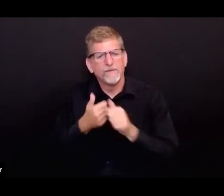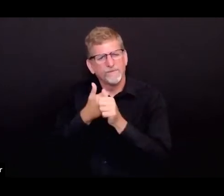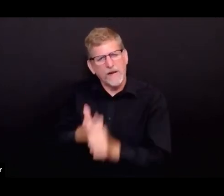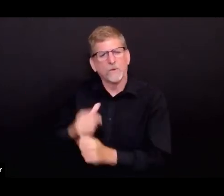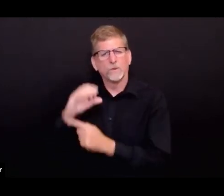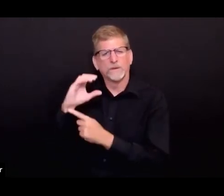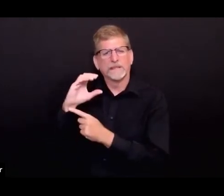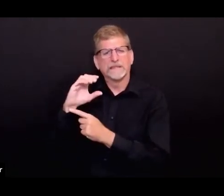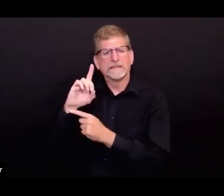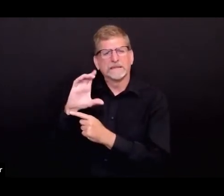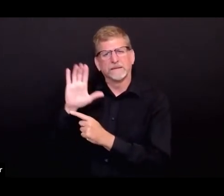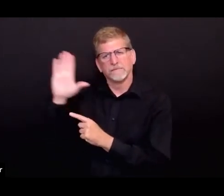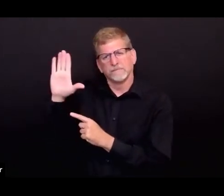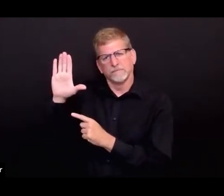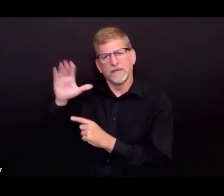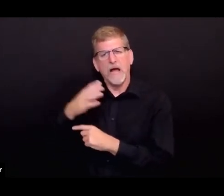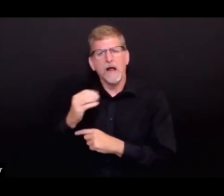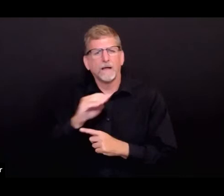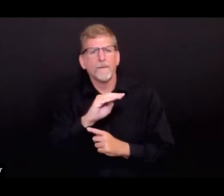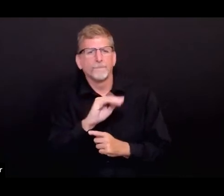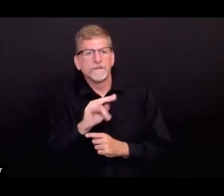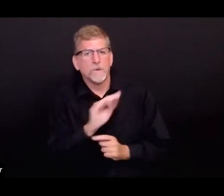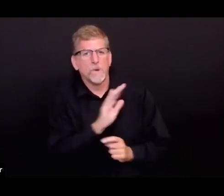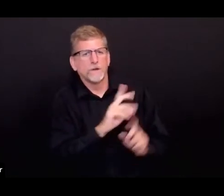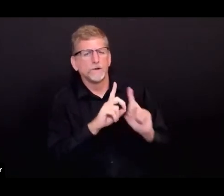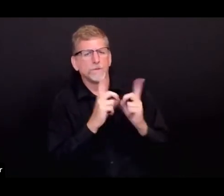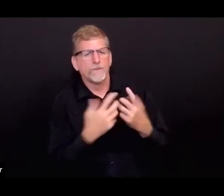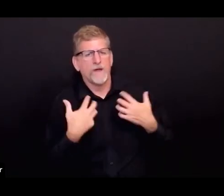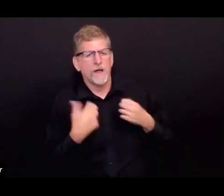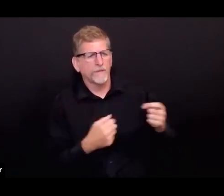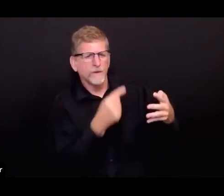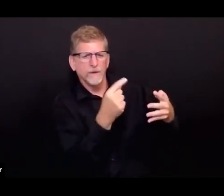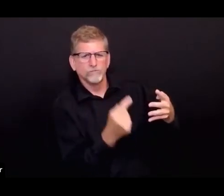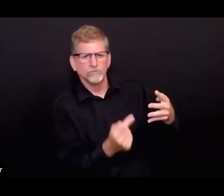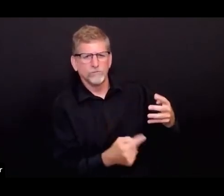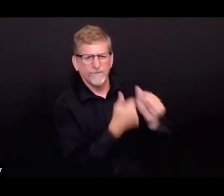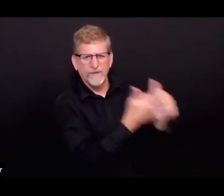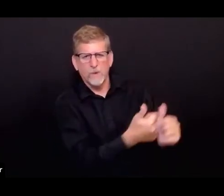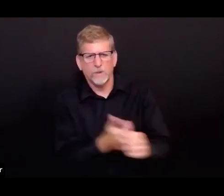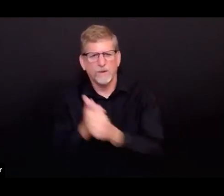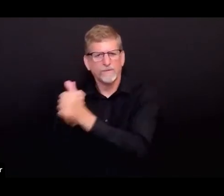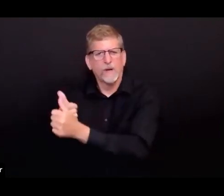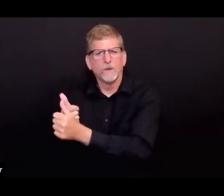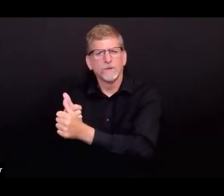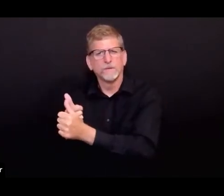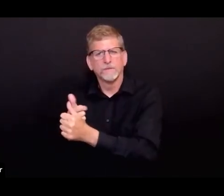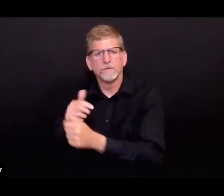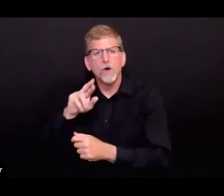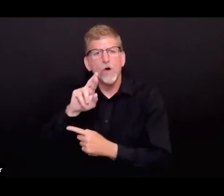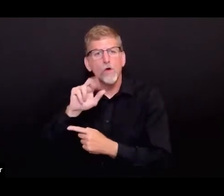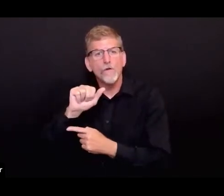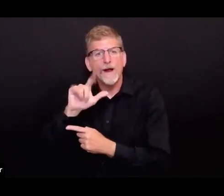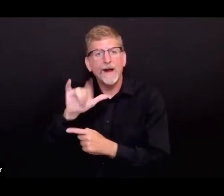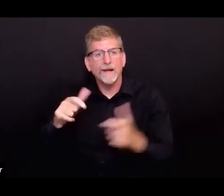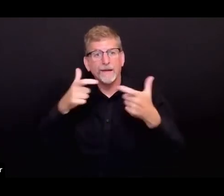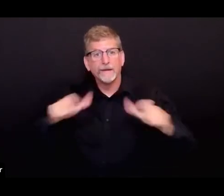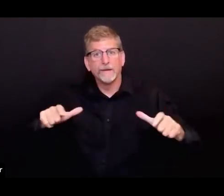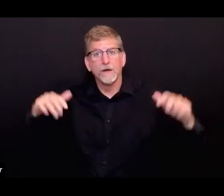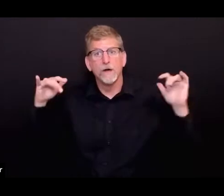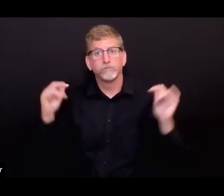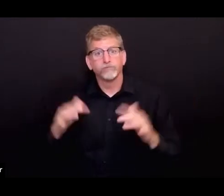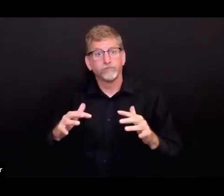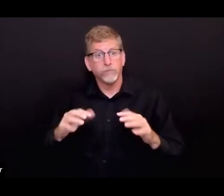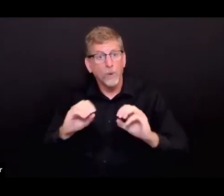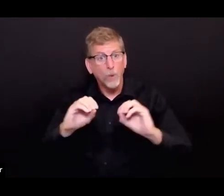guidance. These large rallies that are unmasked and elected officials going to, I just have to be candid, they're